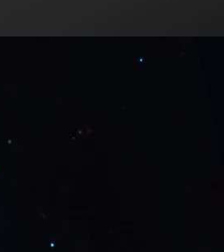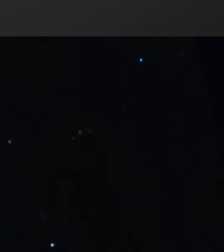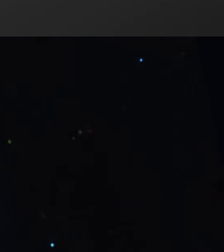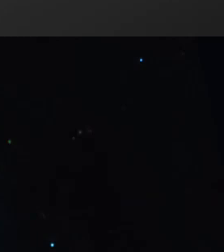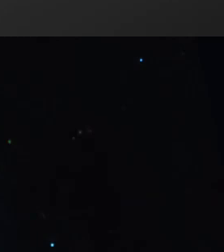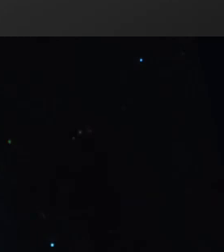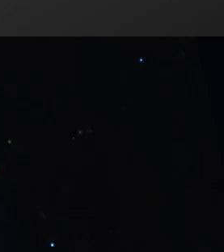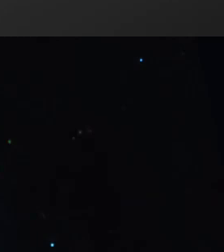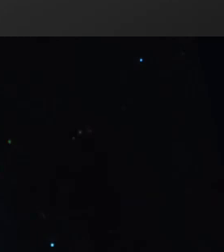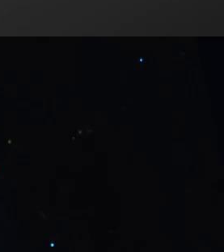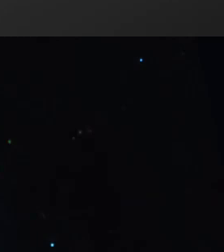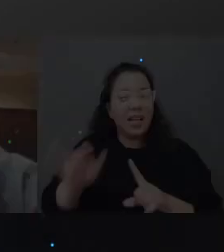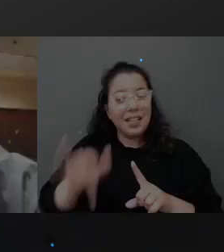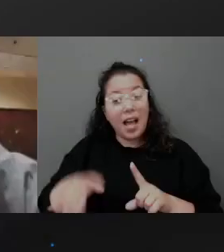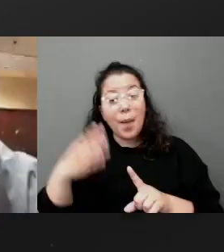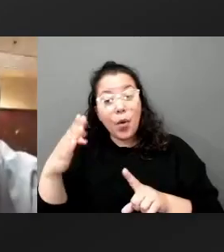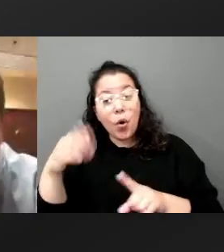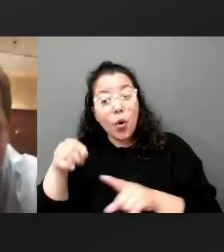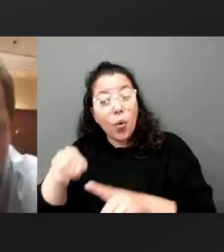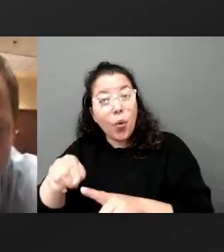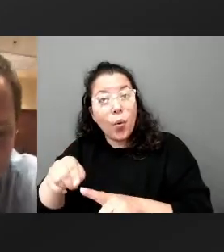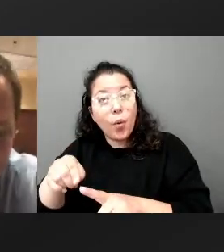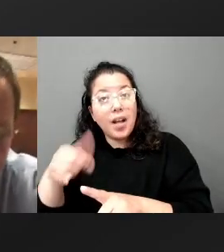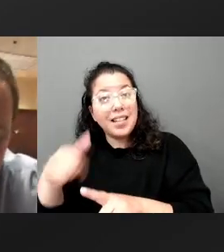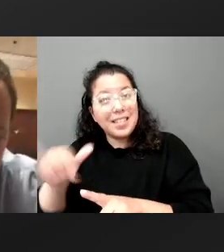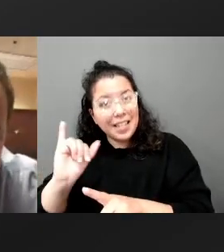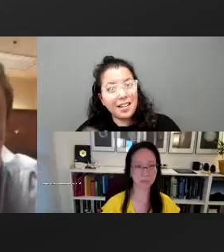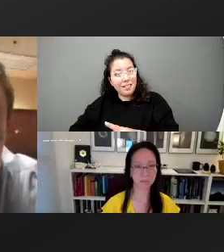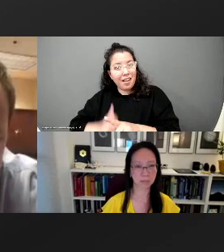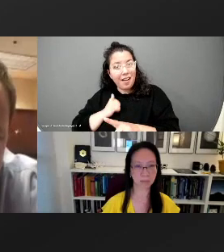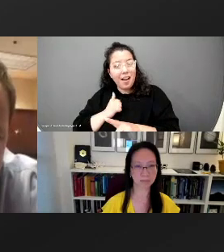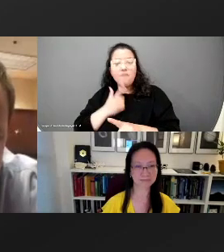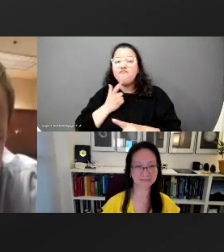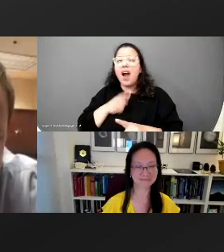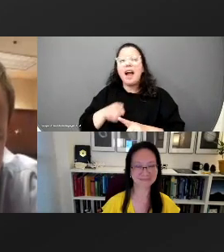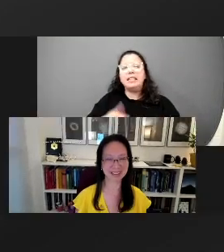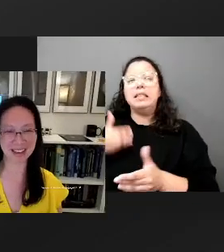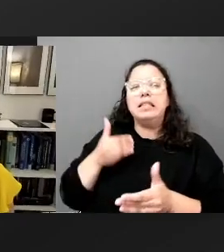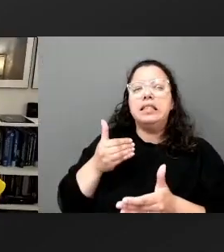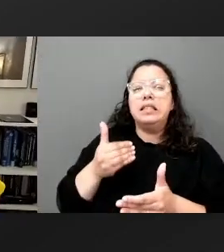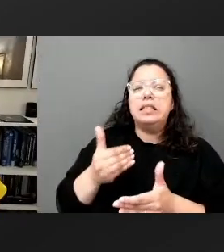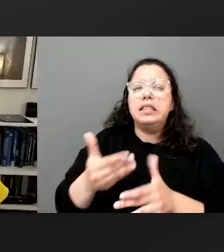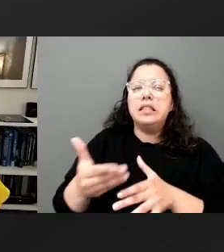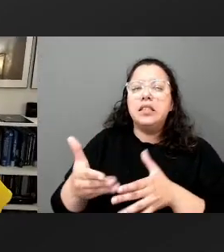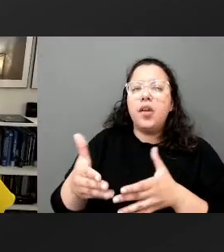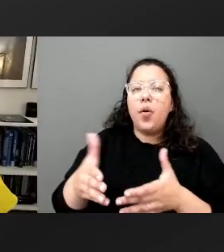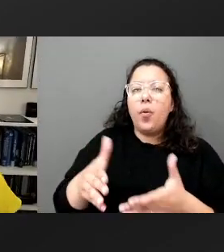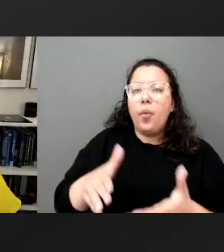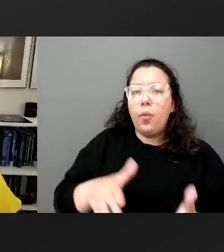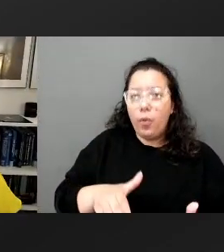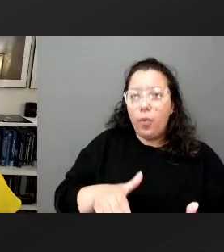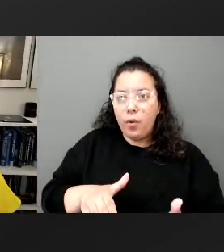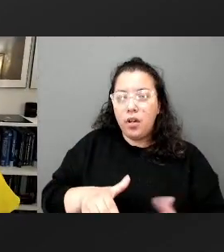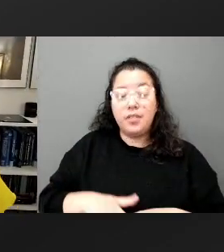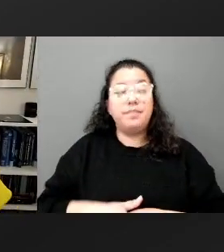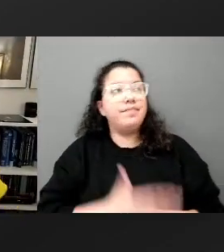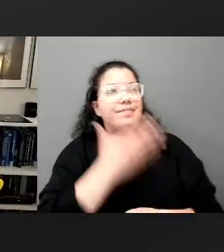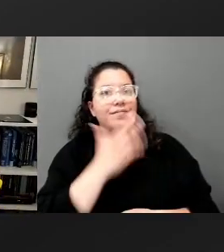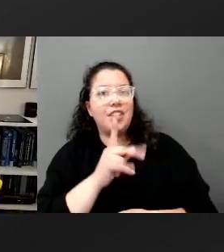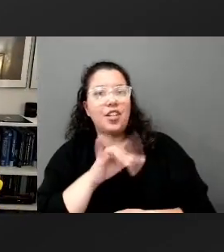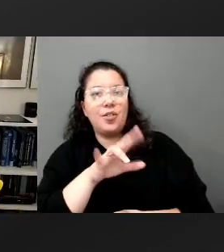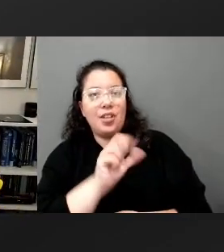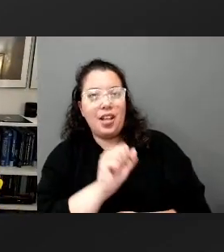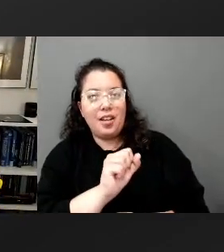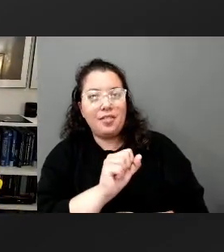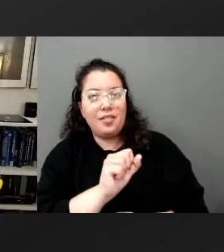dying or dead already, let's say. Thank you very much, Klaus. I did see